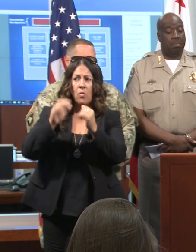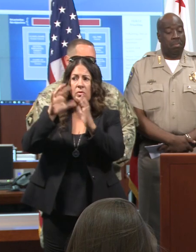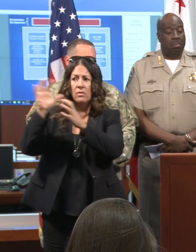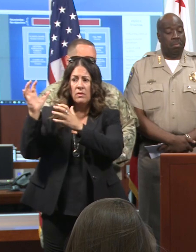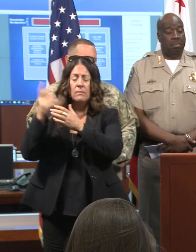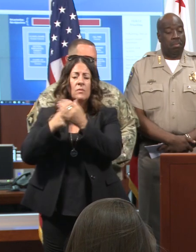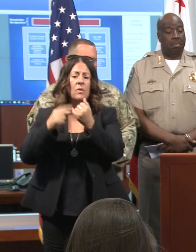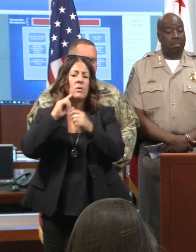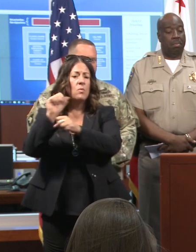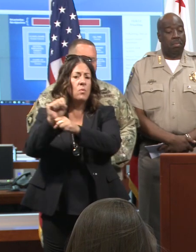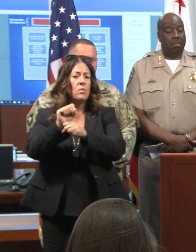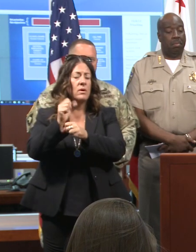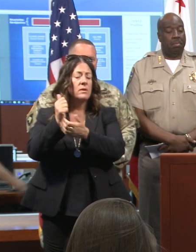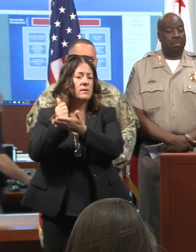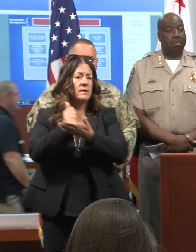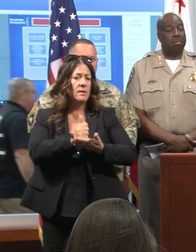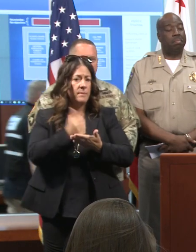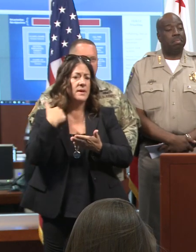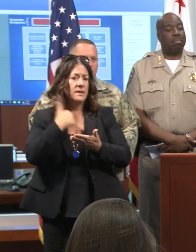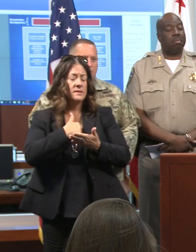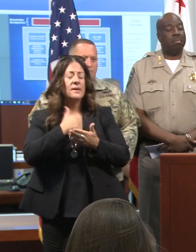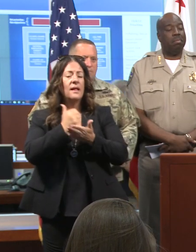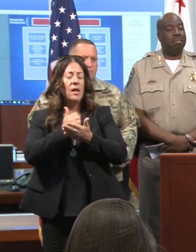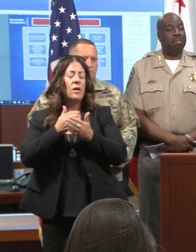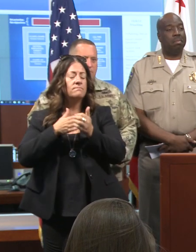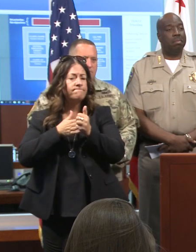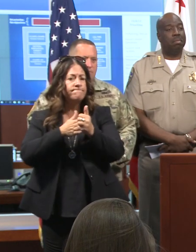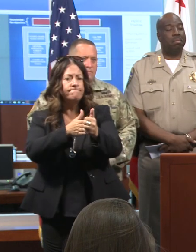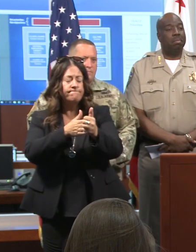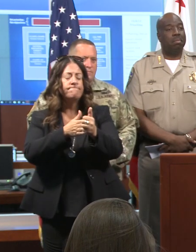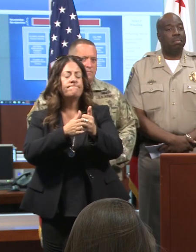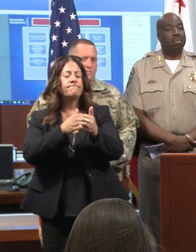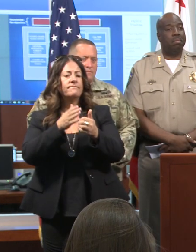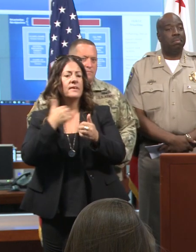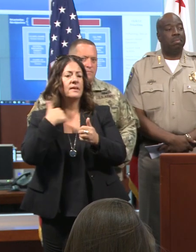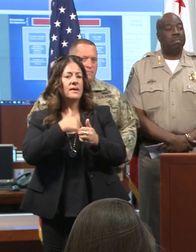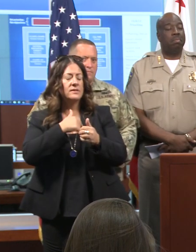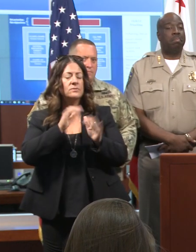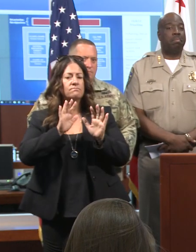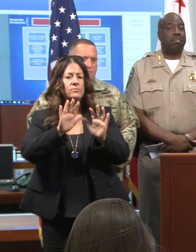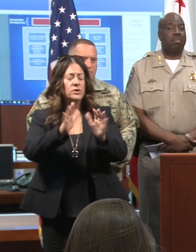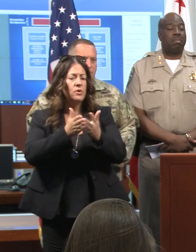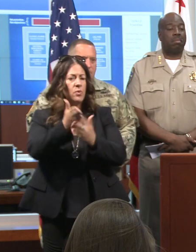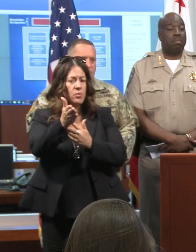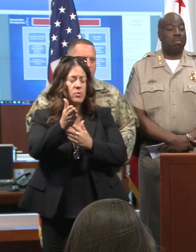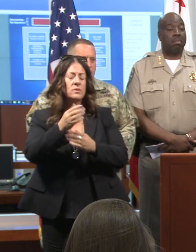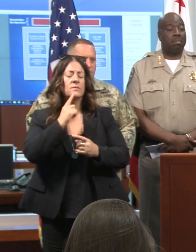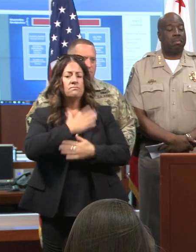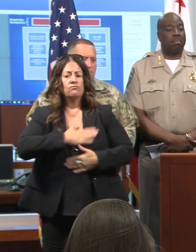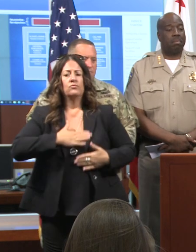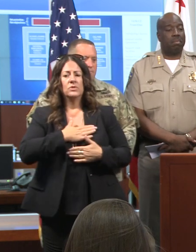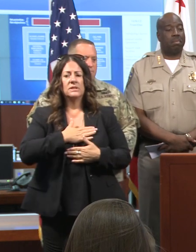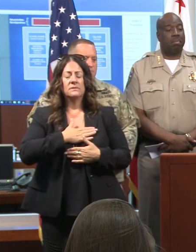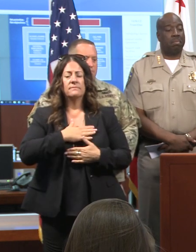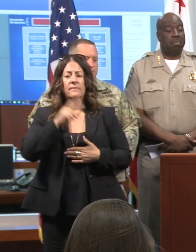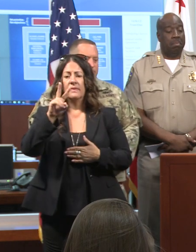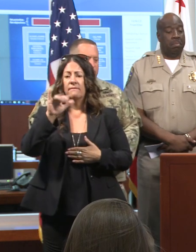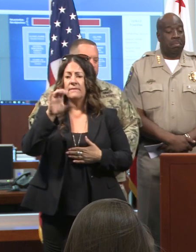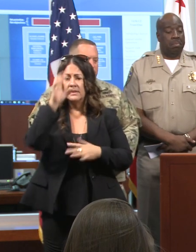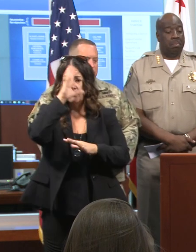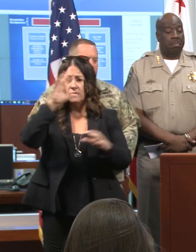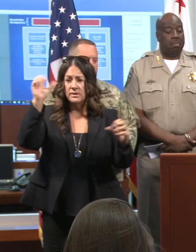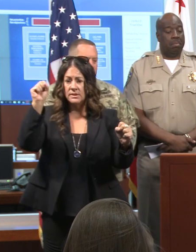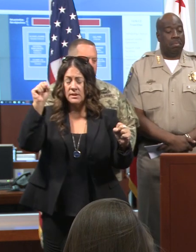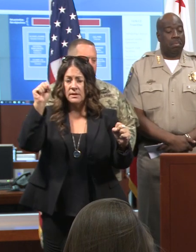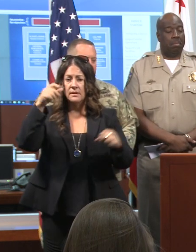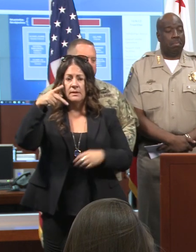to get that navigated and pushed through so rapidly. And we appreciate the Vice President personally coming